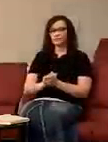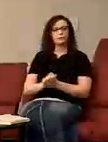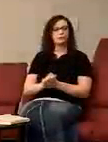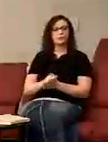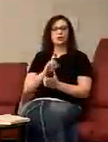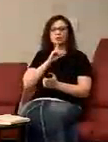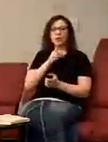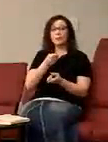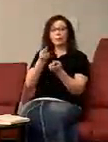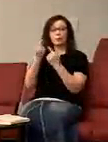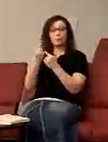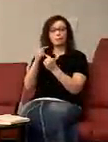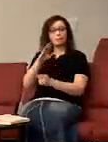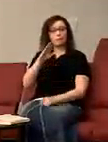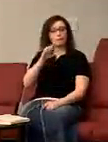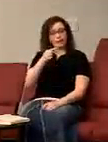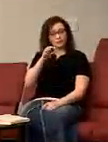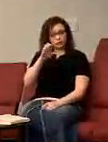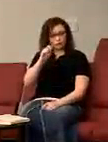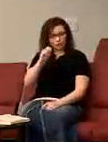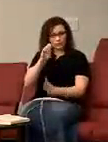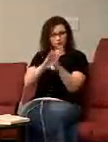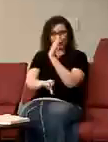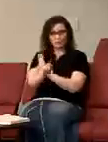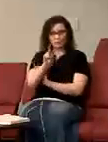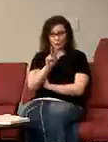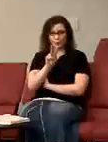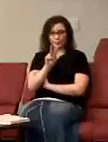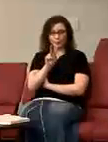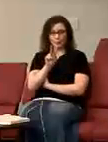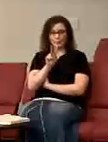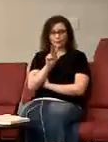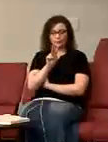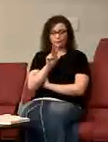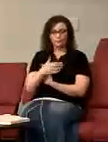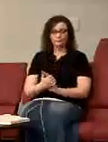to Genesis. If you want to turn to Genesis chapter 2, I'm going to